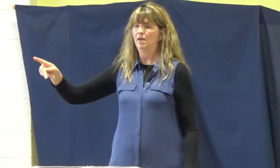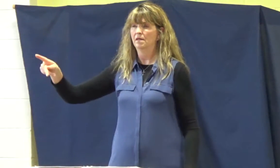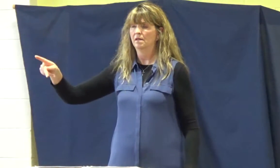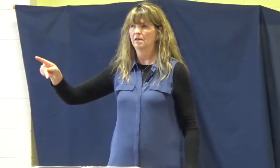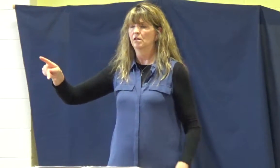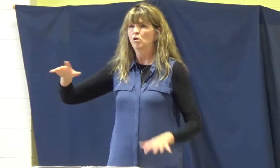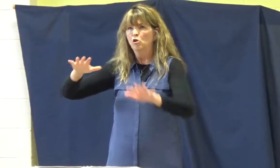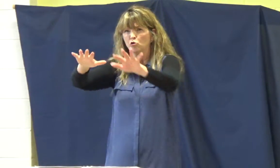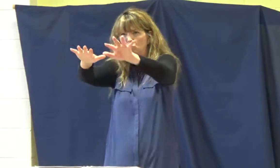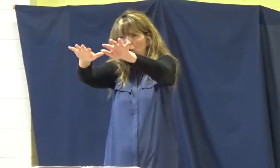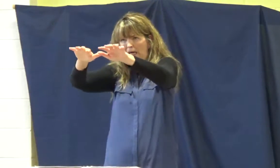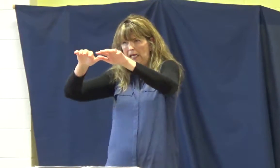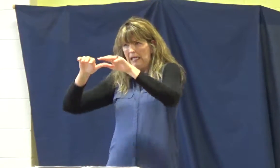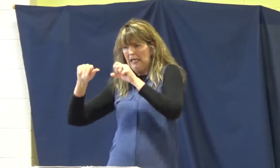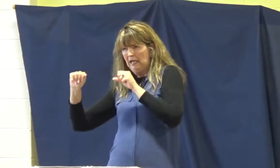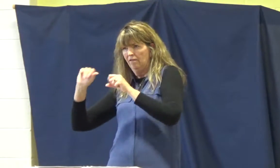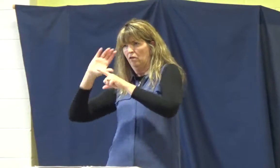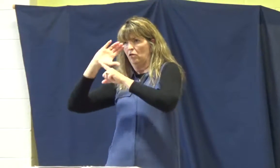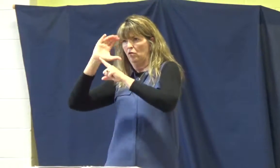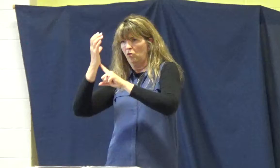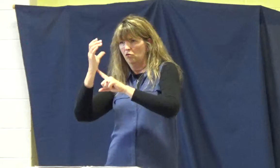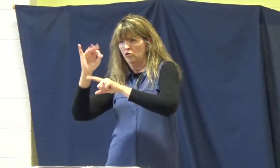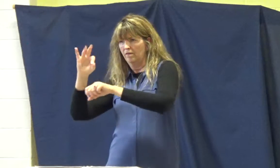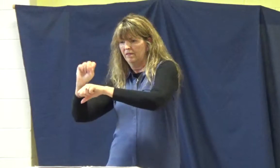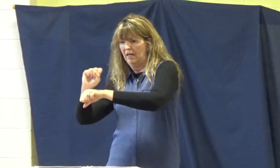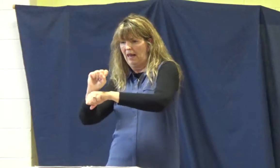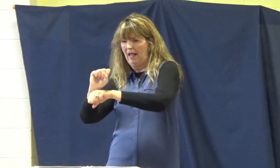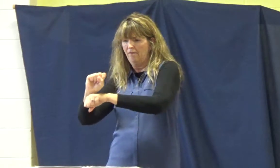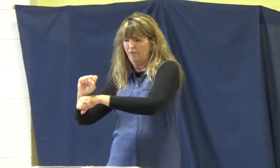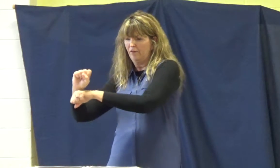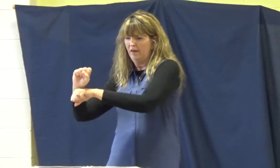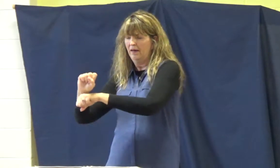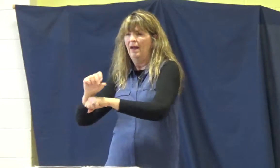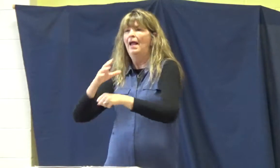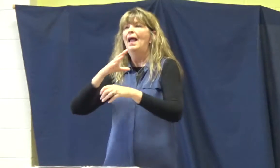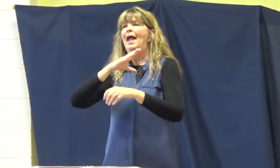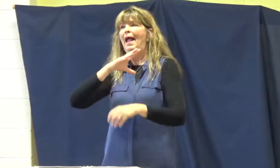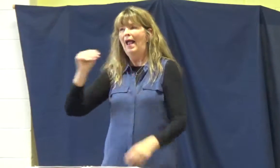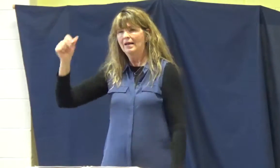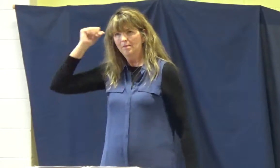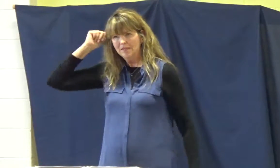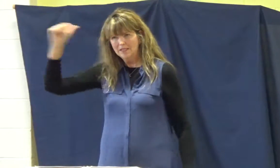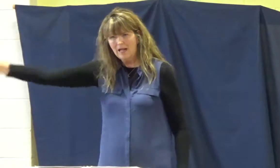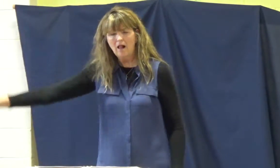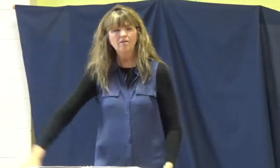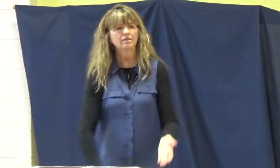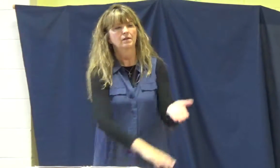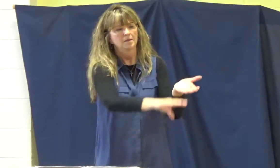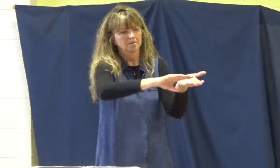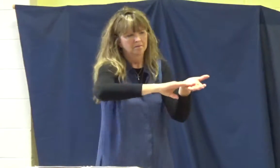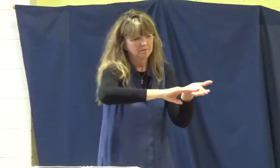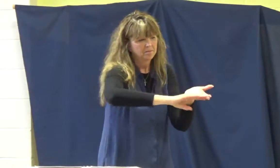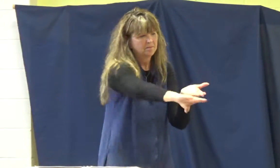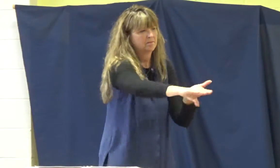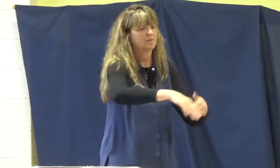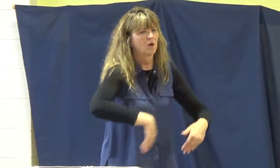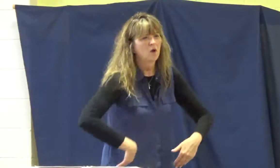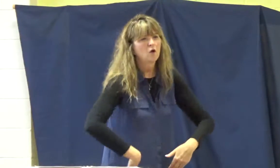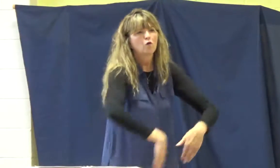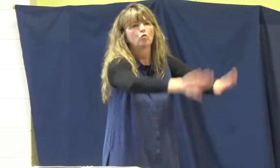Paul wanted Philemon to leave the culture of slavery and